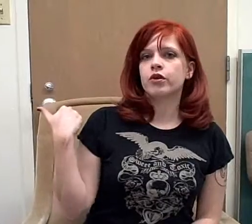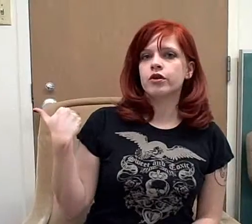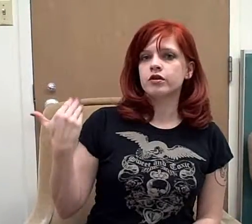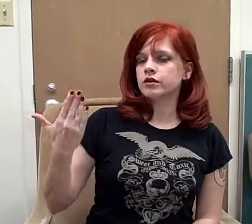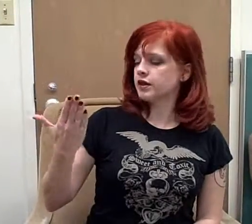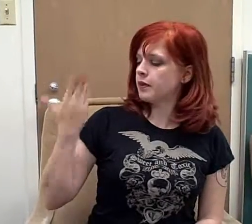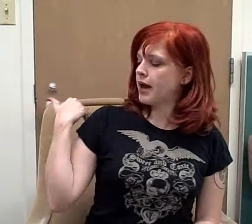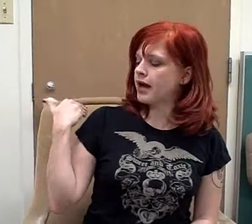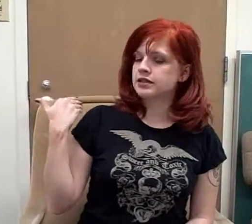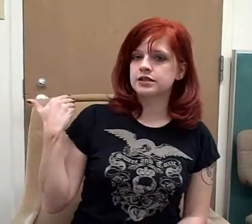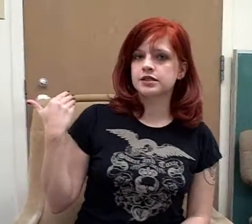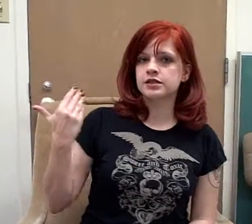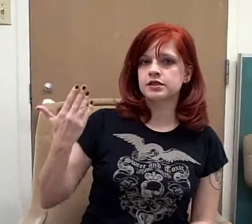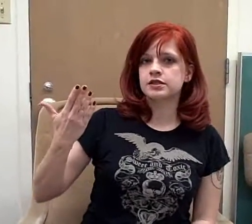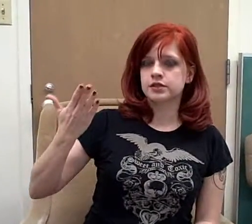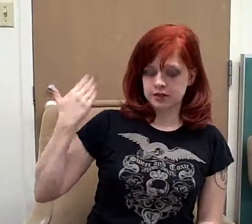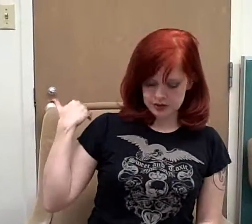Before, in the past.